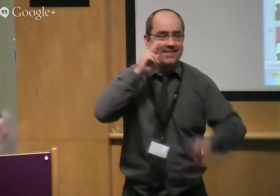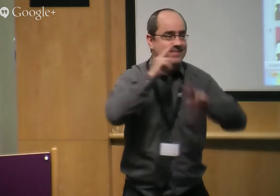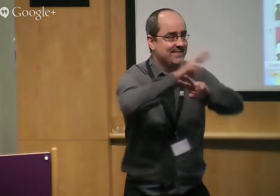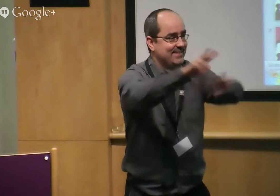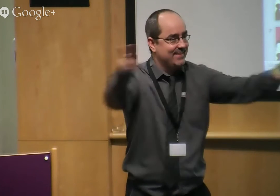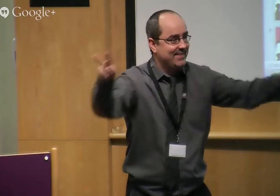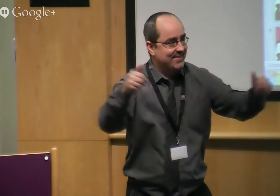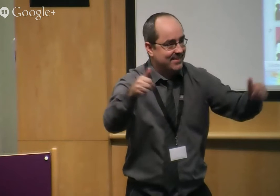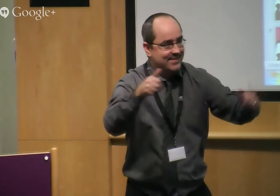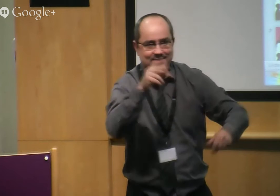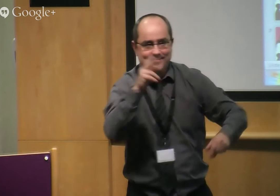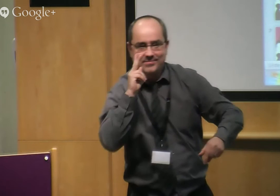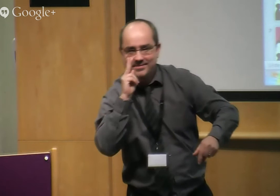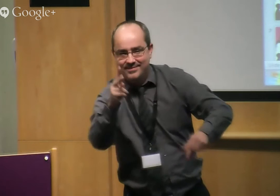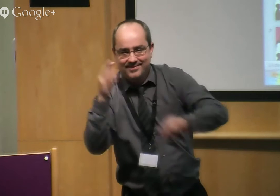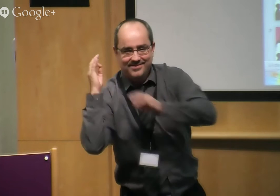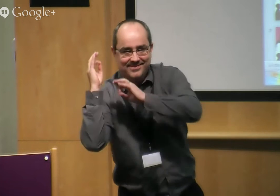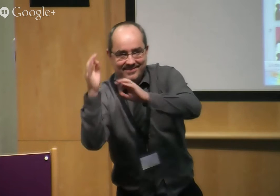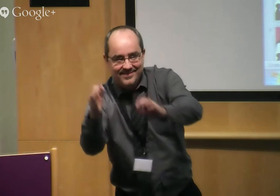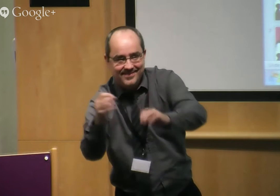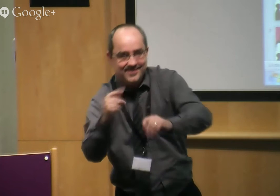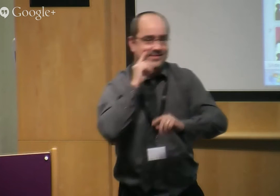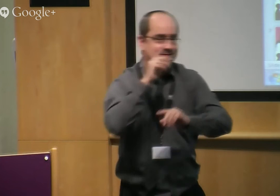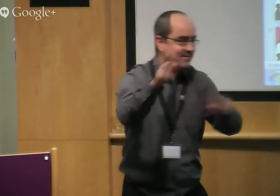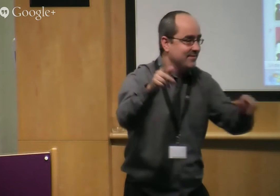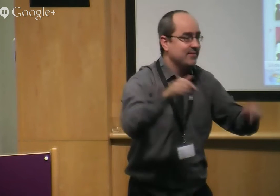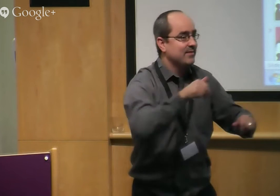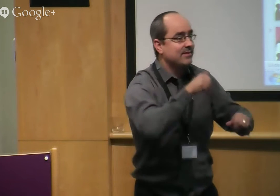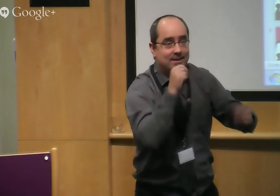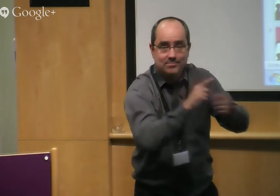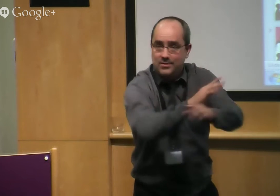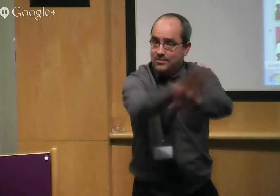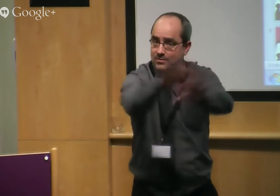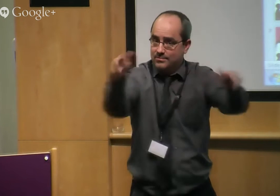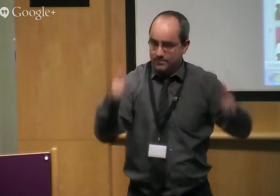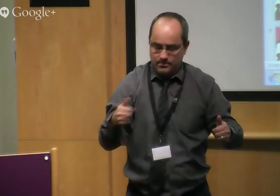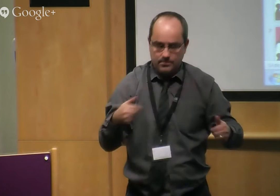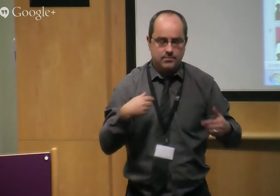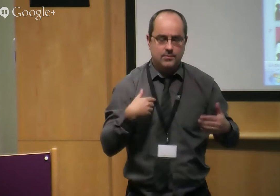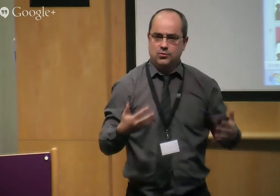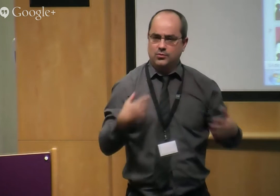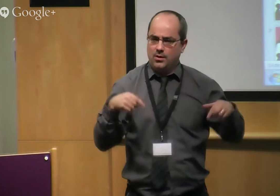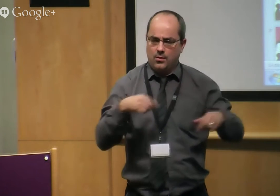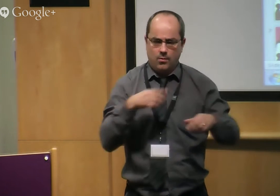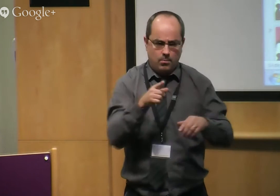spot. It's nice to see you. Some I haven't seen for a long time, some I've seen recently.